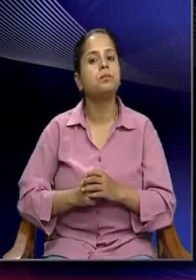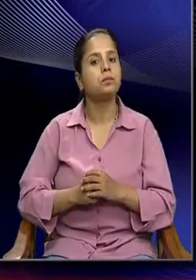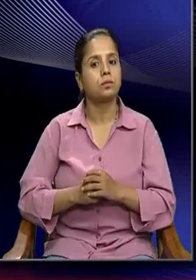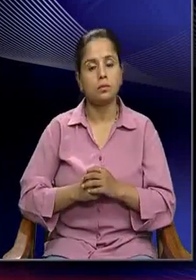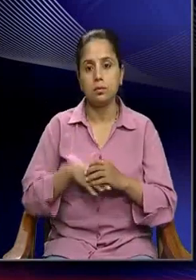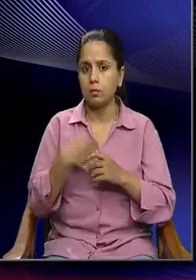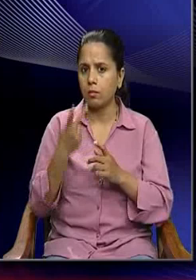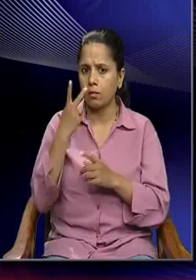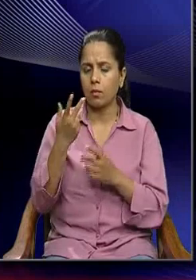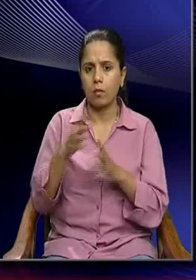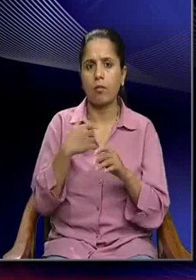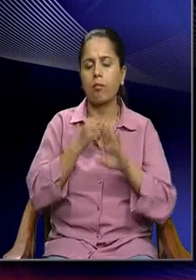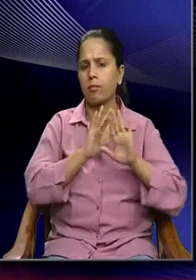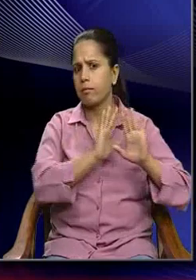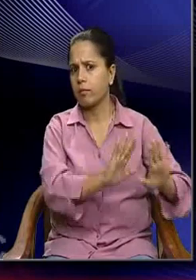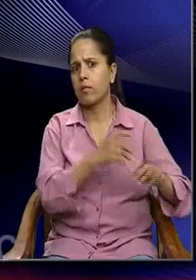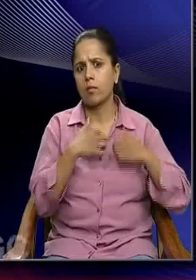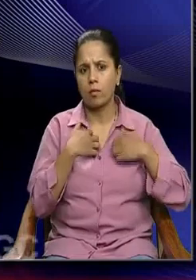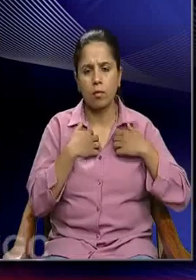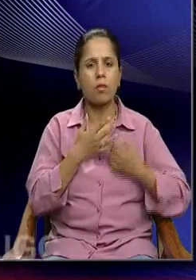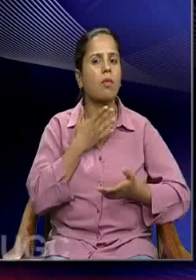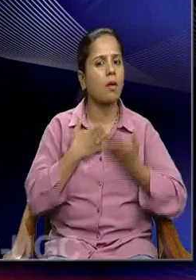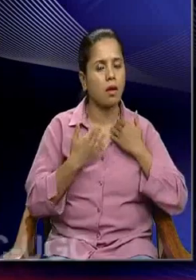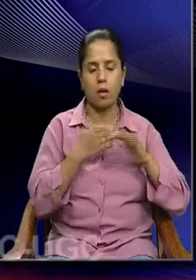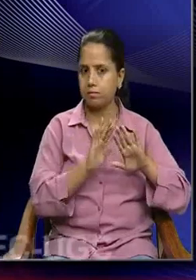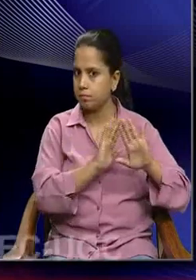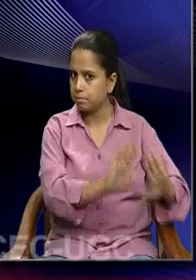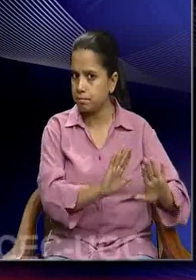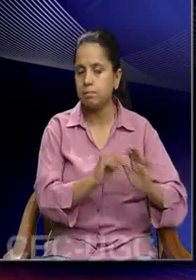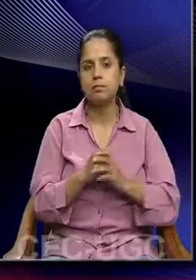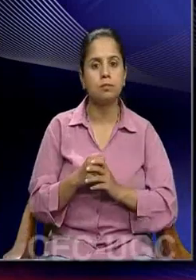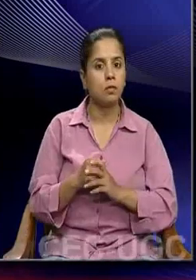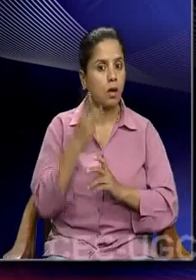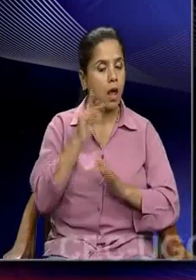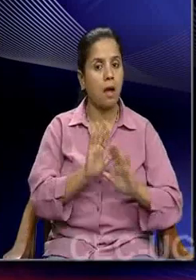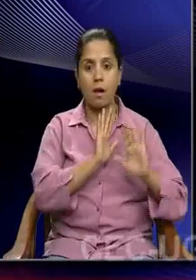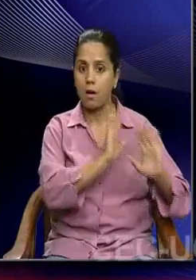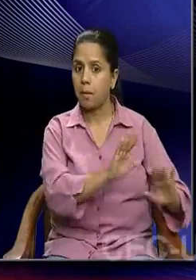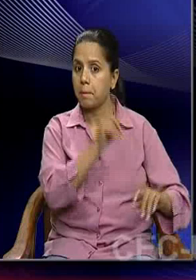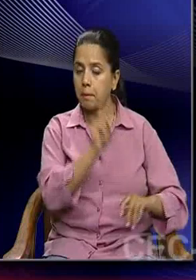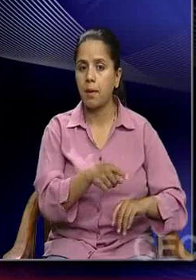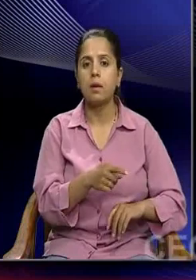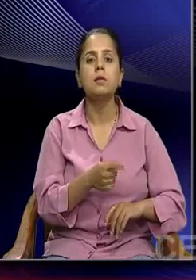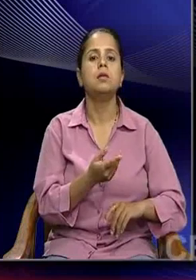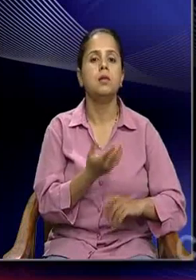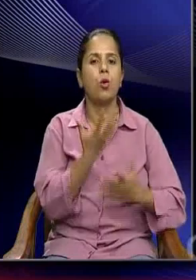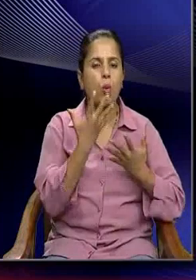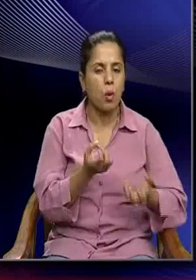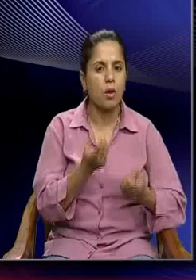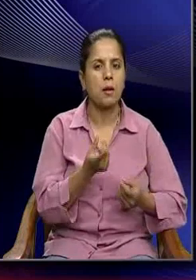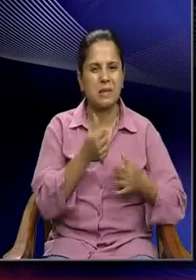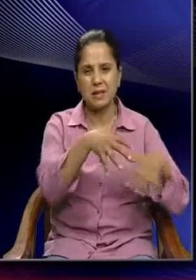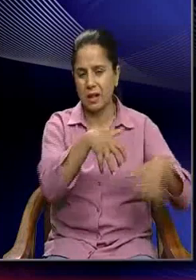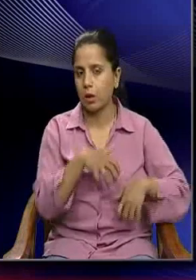to abstain from passion and lust, and to abstain from greed.